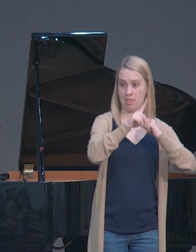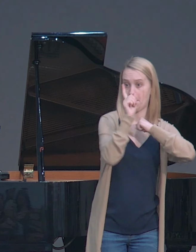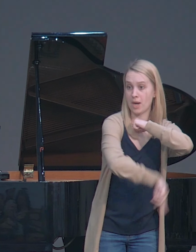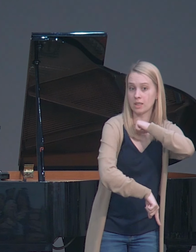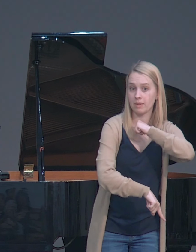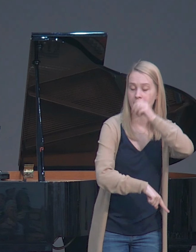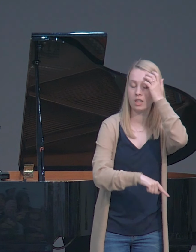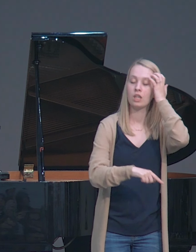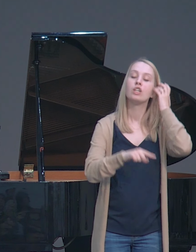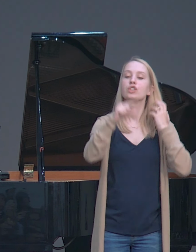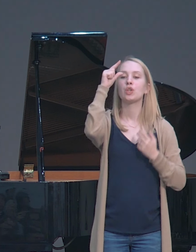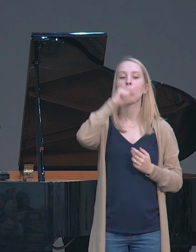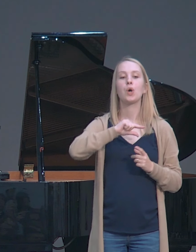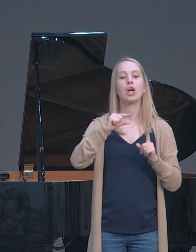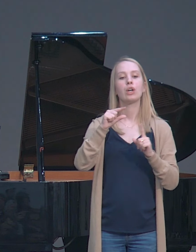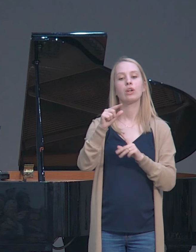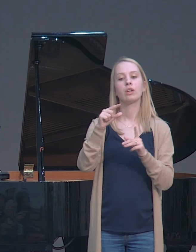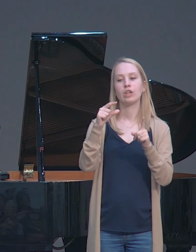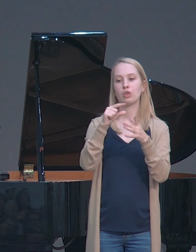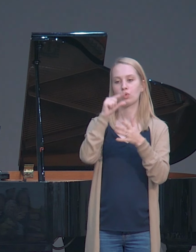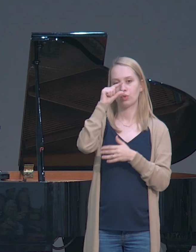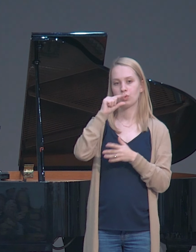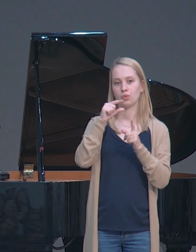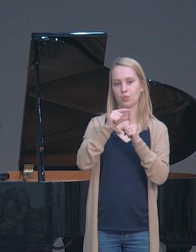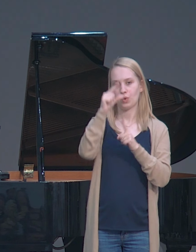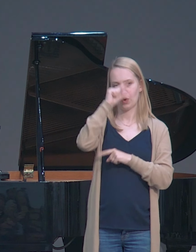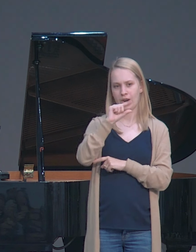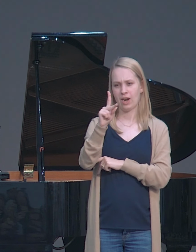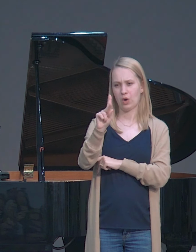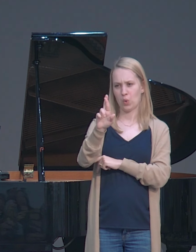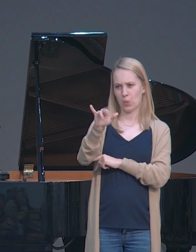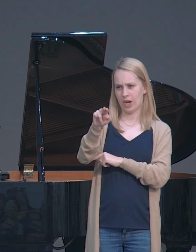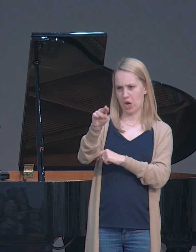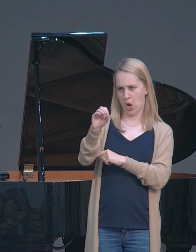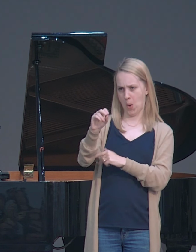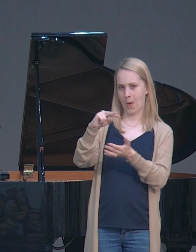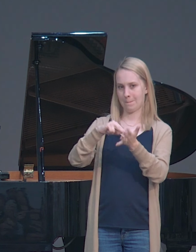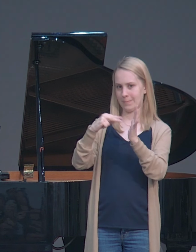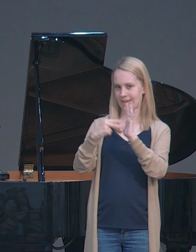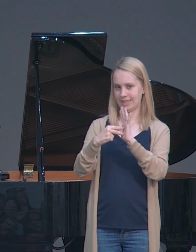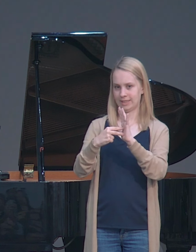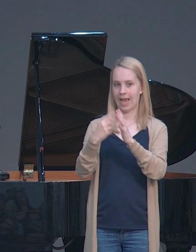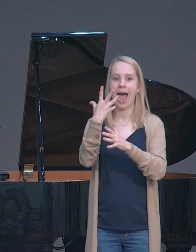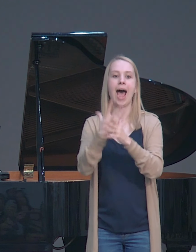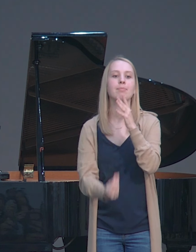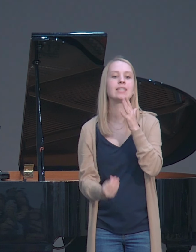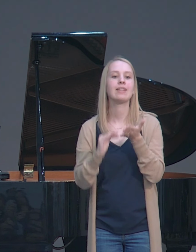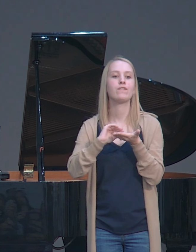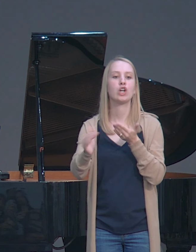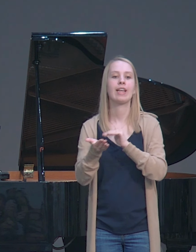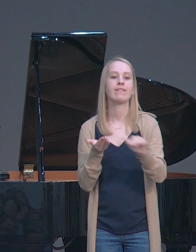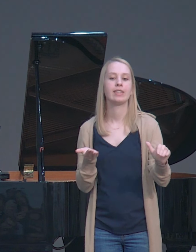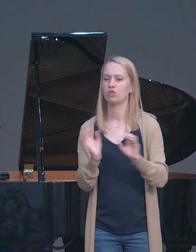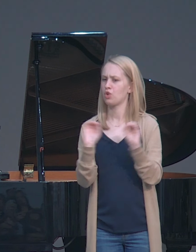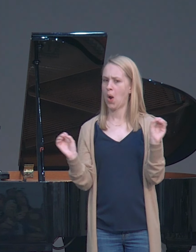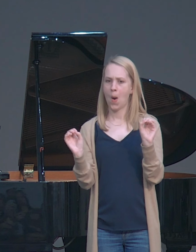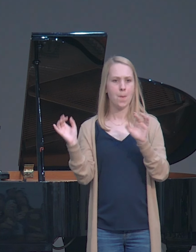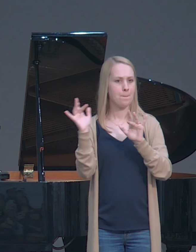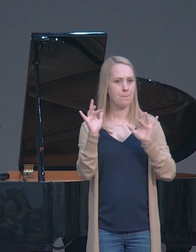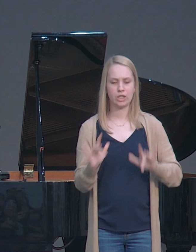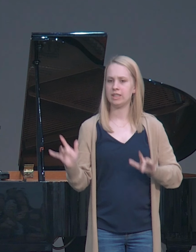understand the Greek word krino to be referring to an absence of forgiveness and mercy and only justice in its